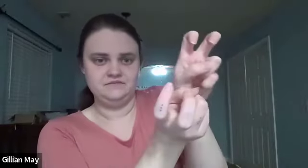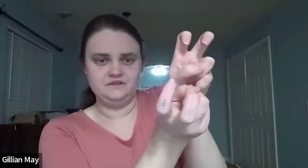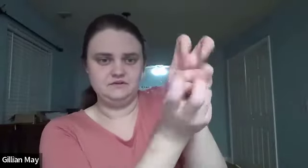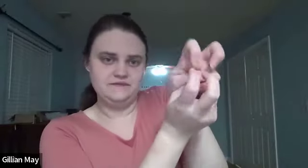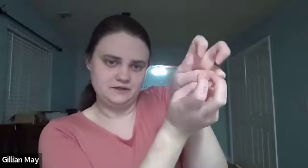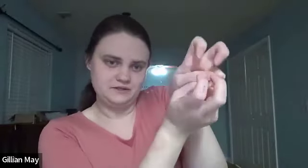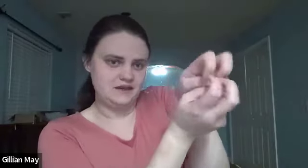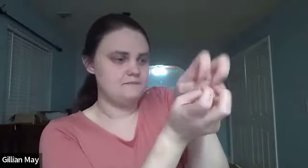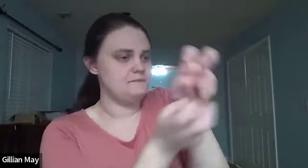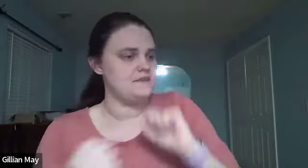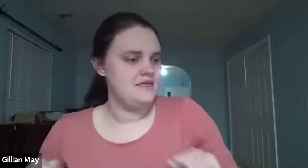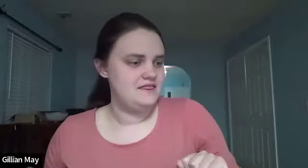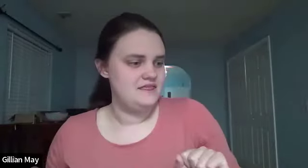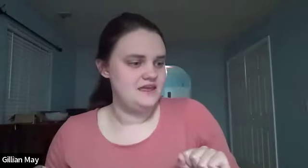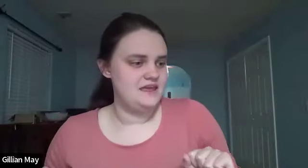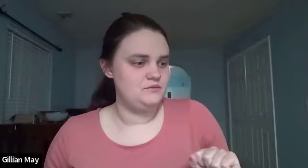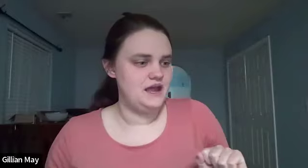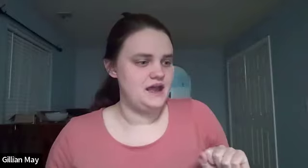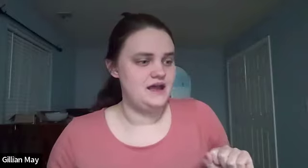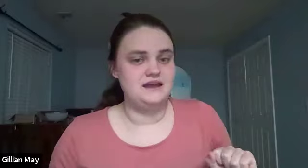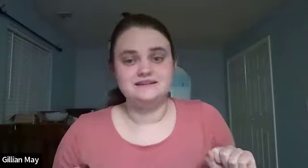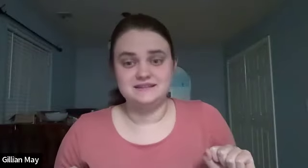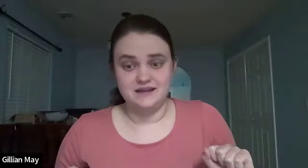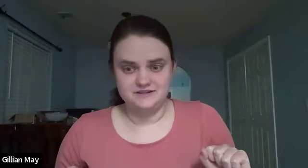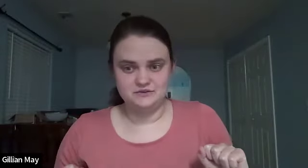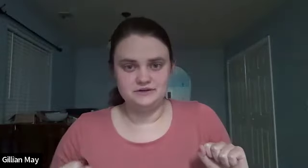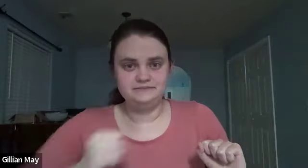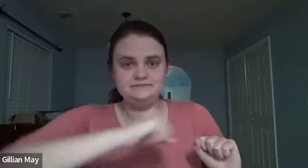Two little fingers, yeah. Then we had dinosaur.